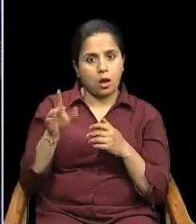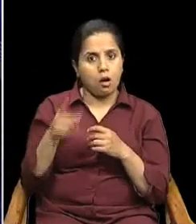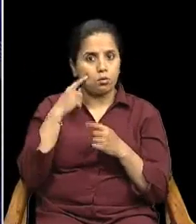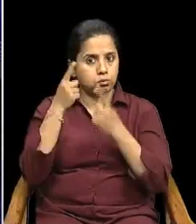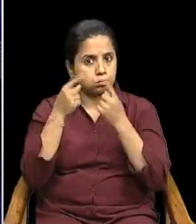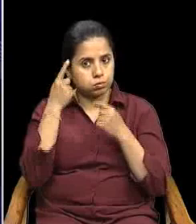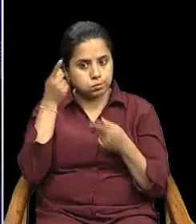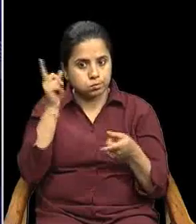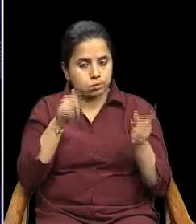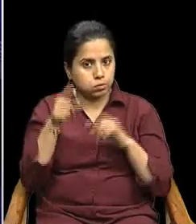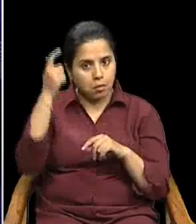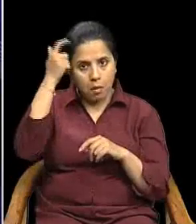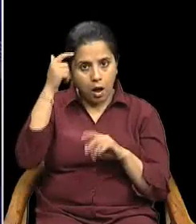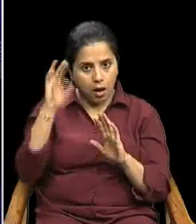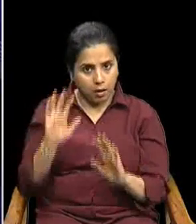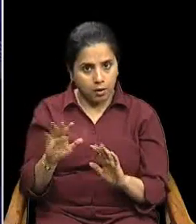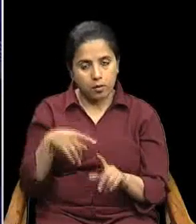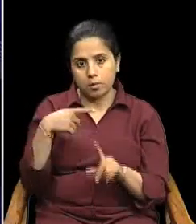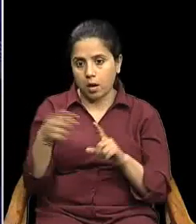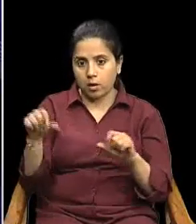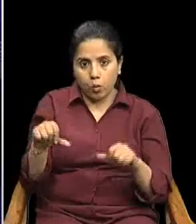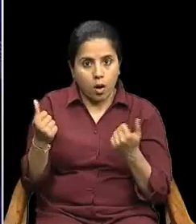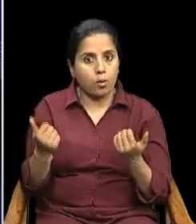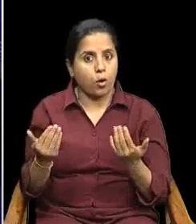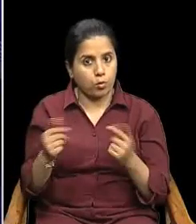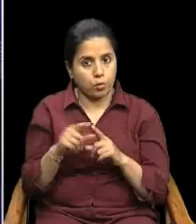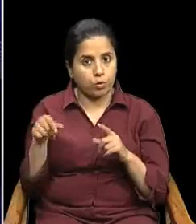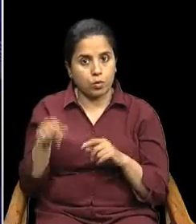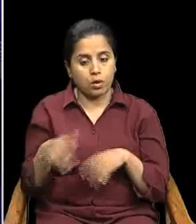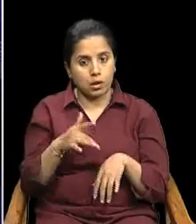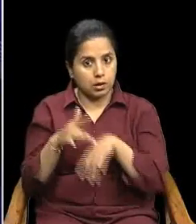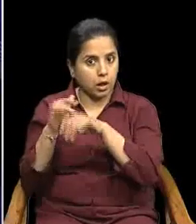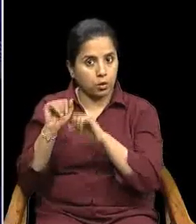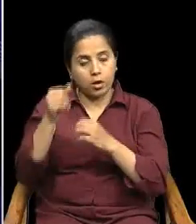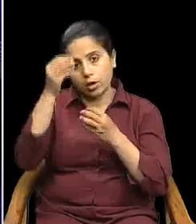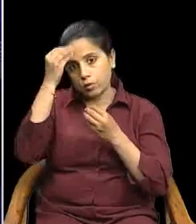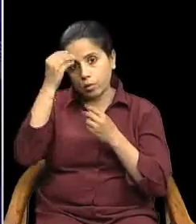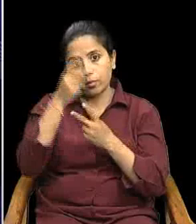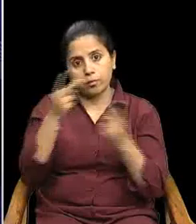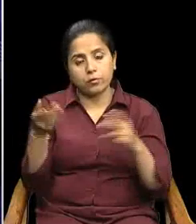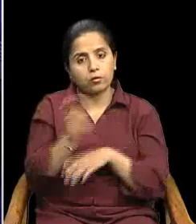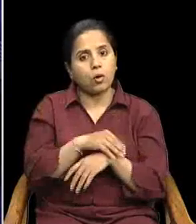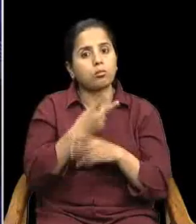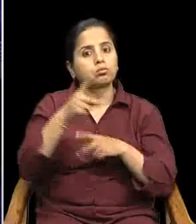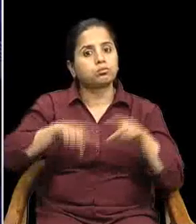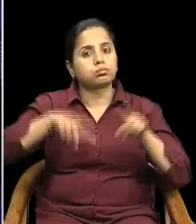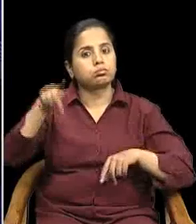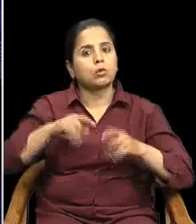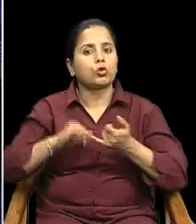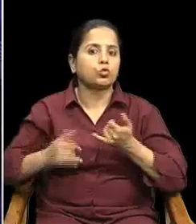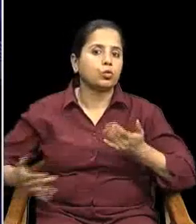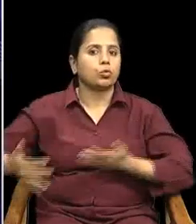analytical mind and the ability to synthesize the information from the varied